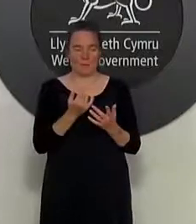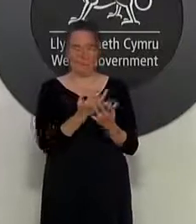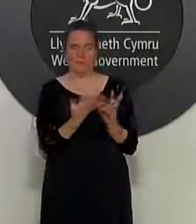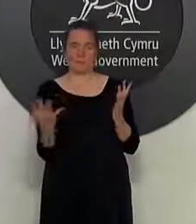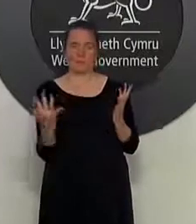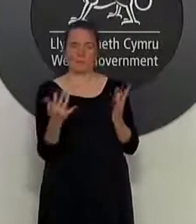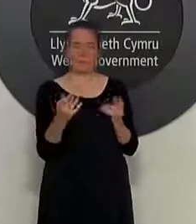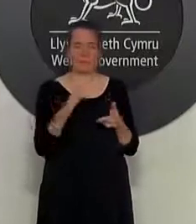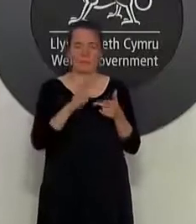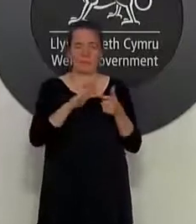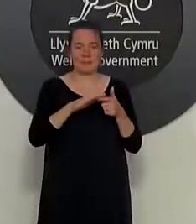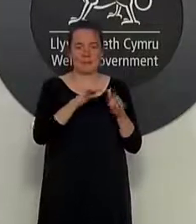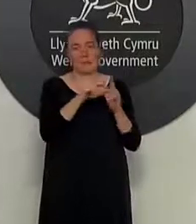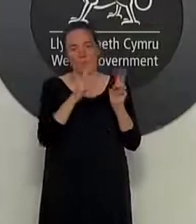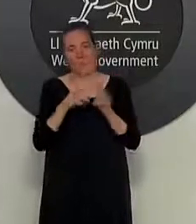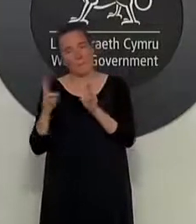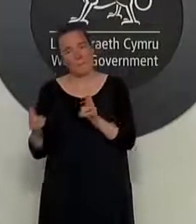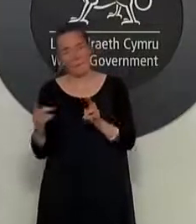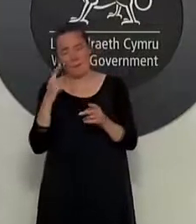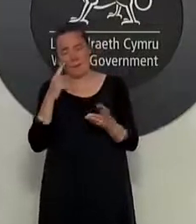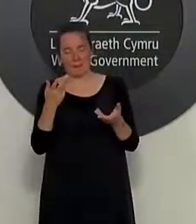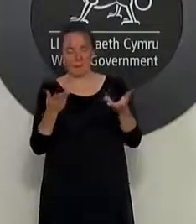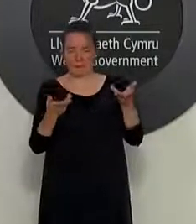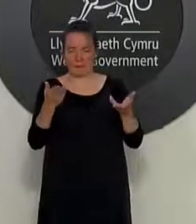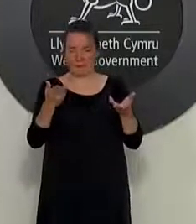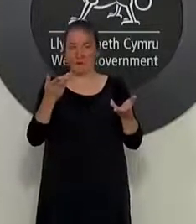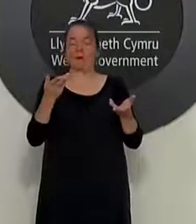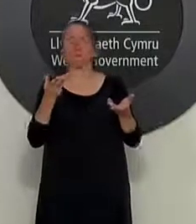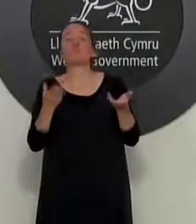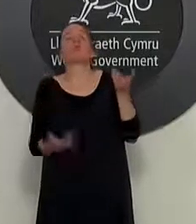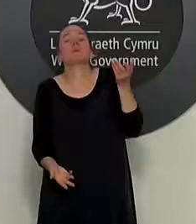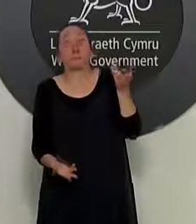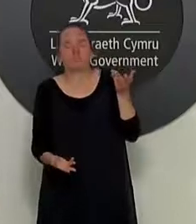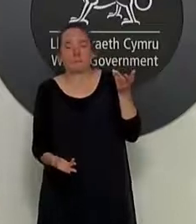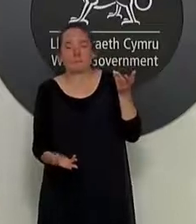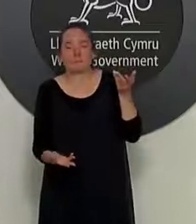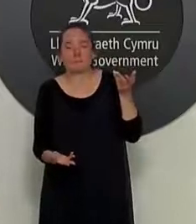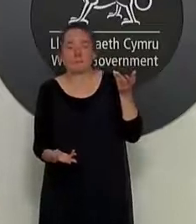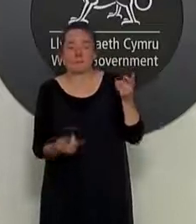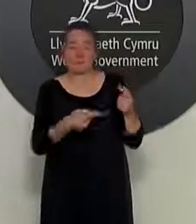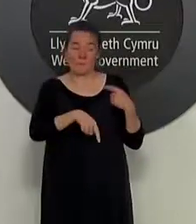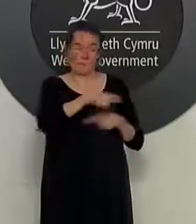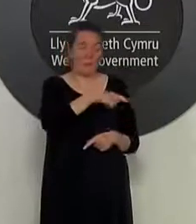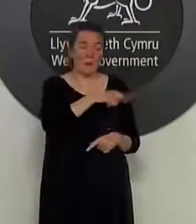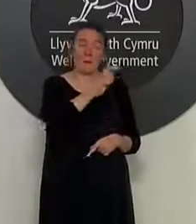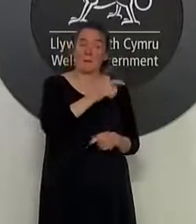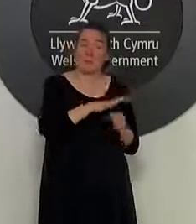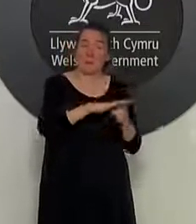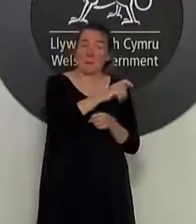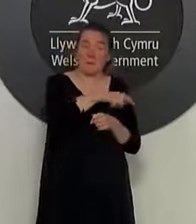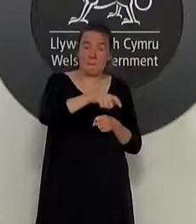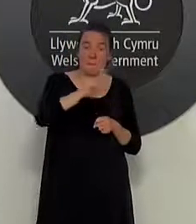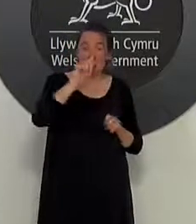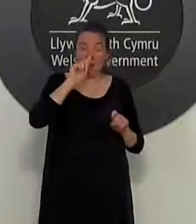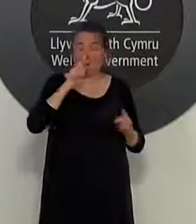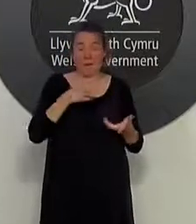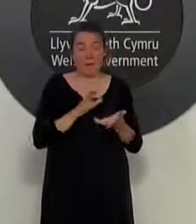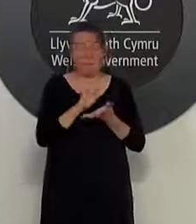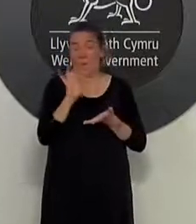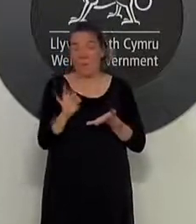homes. You know, you reach a tipping point, don't you, where people are priced out of the market